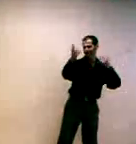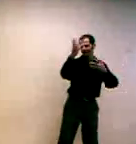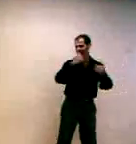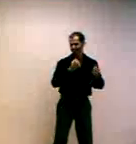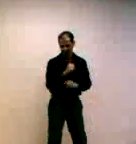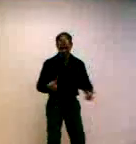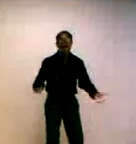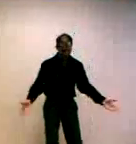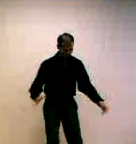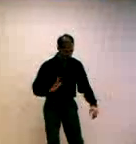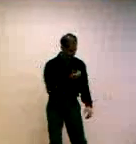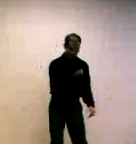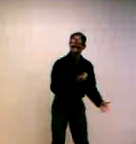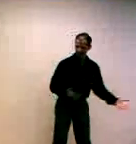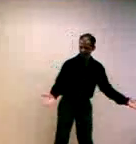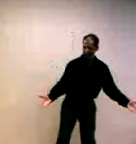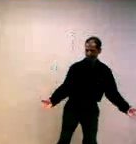Come, everyone.